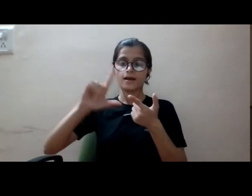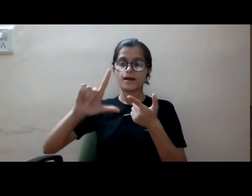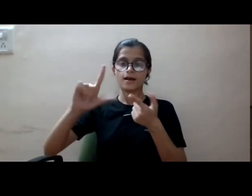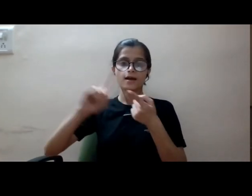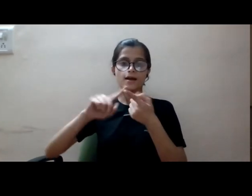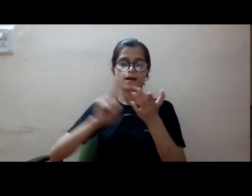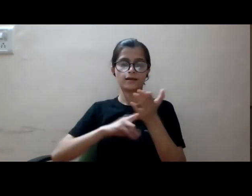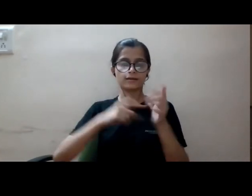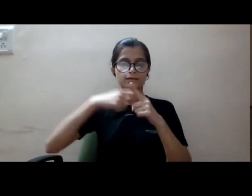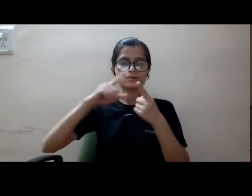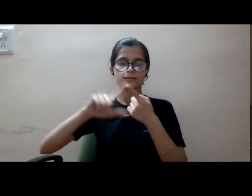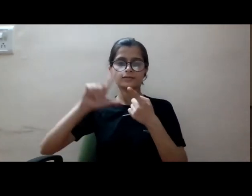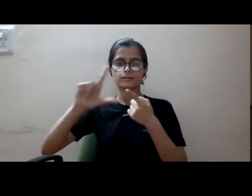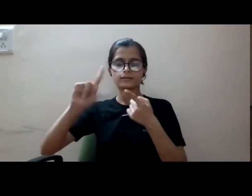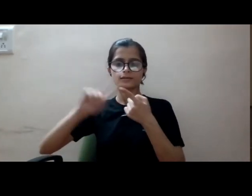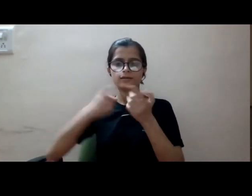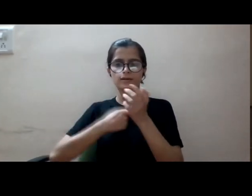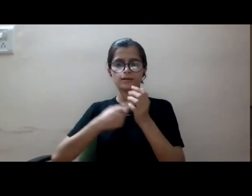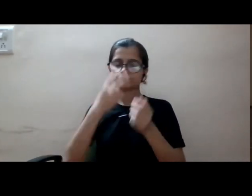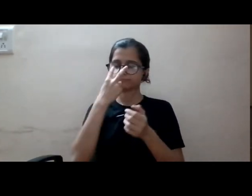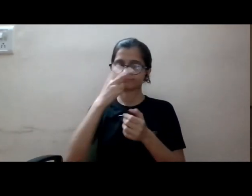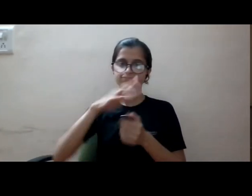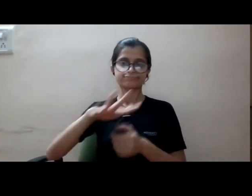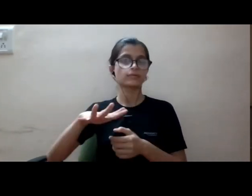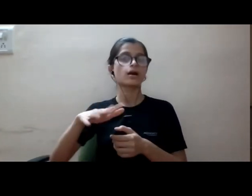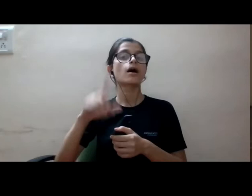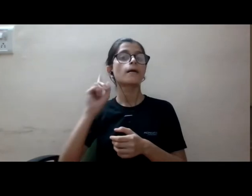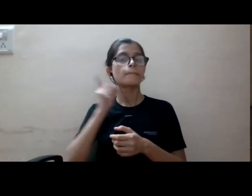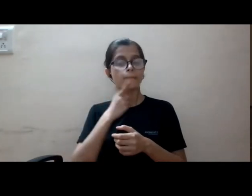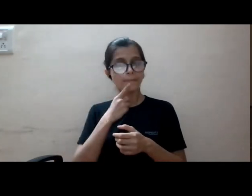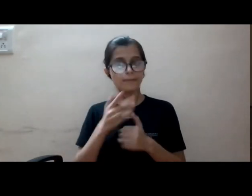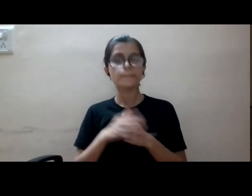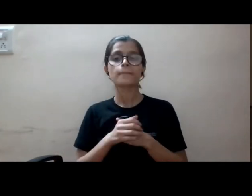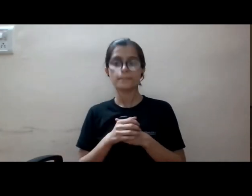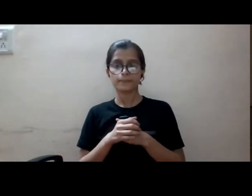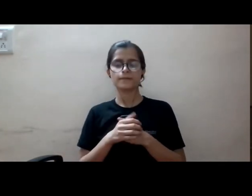Charles. By the way, I think Homer was several people, all of them women.